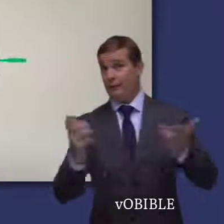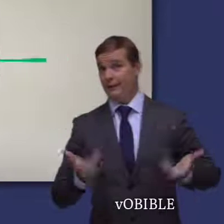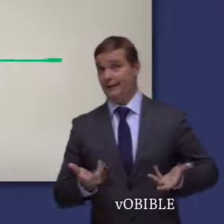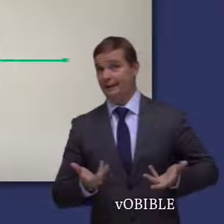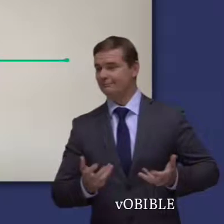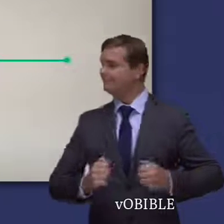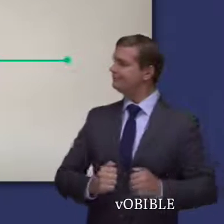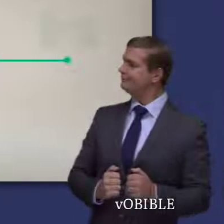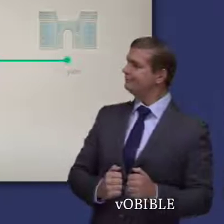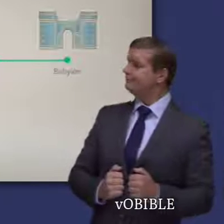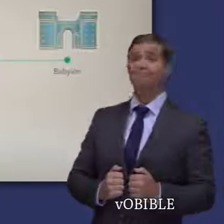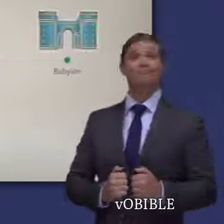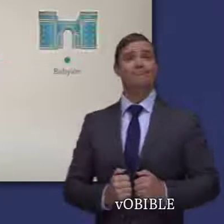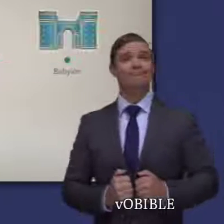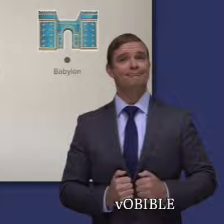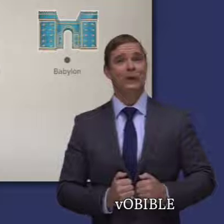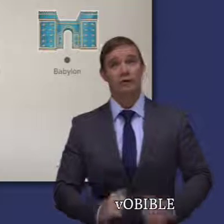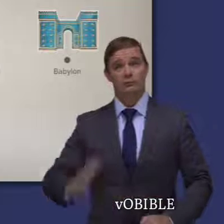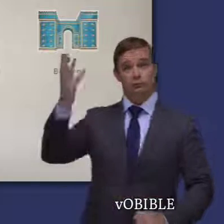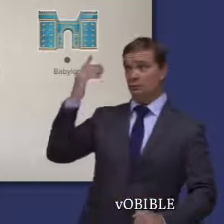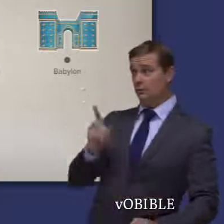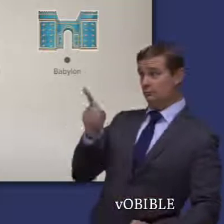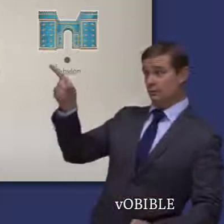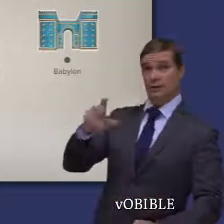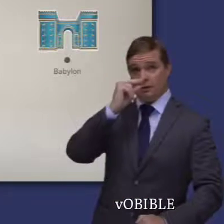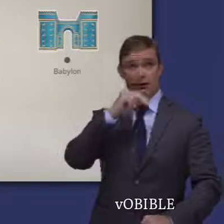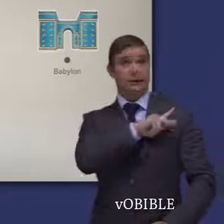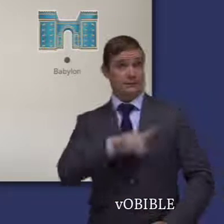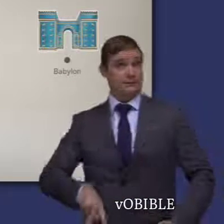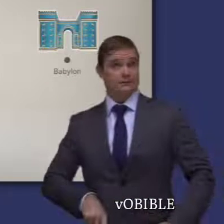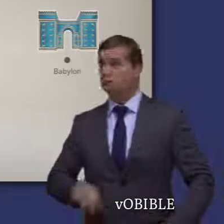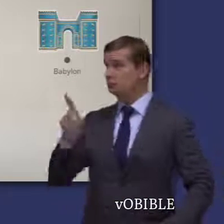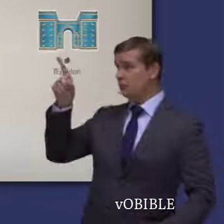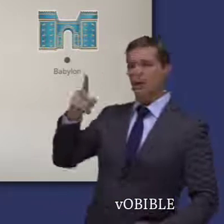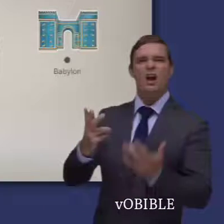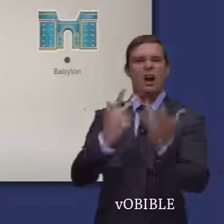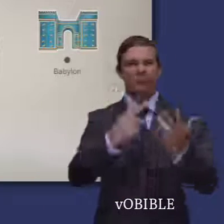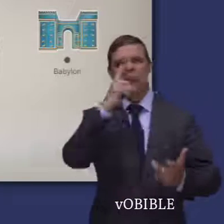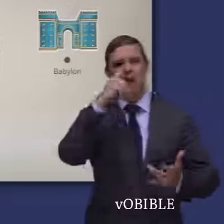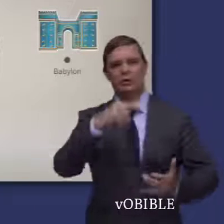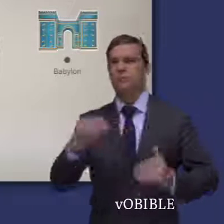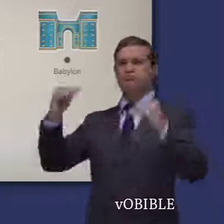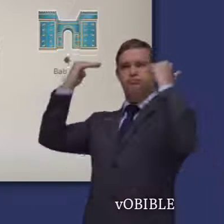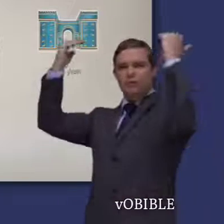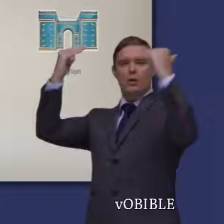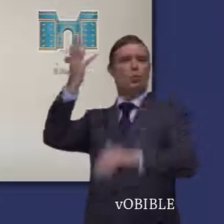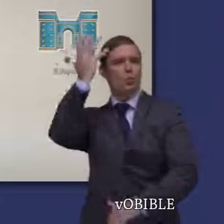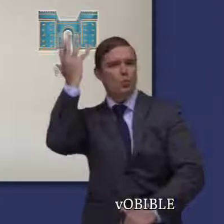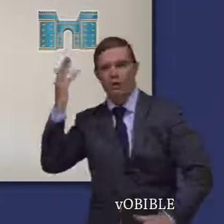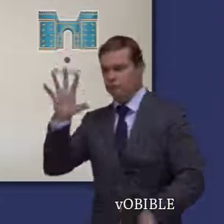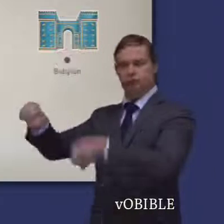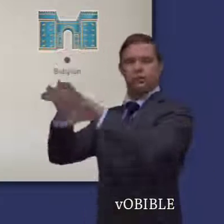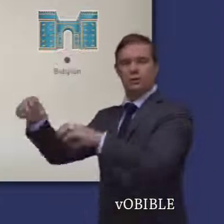Daniel wrote this prophetic book in Babylon. He was taken to Babylon, likely as a young Judean prince, along with other